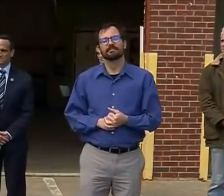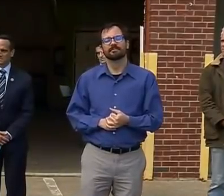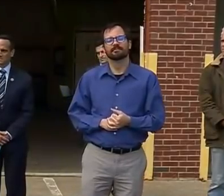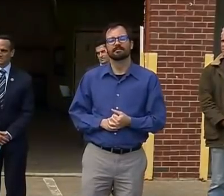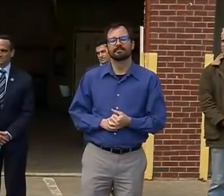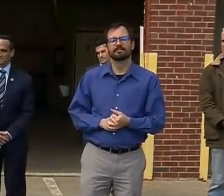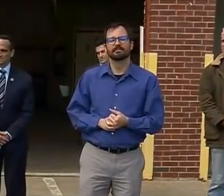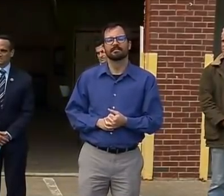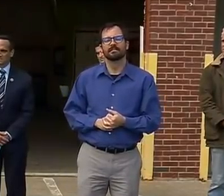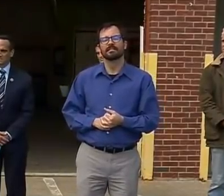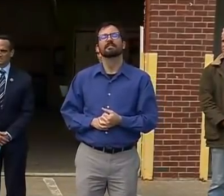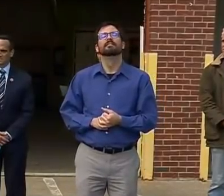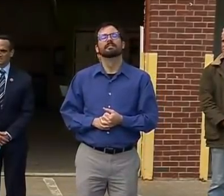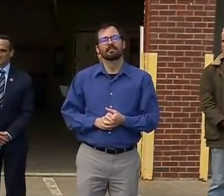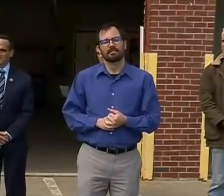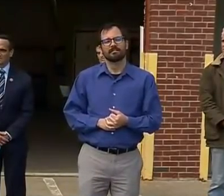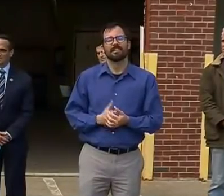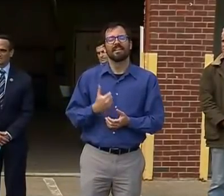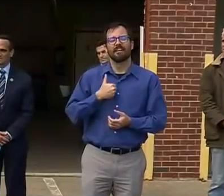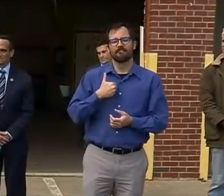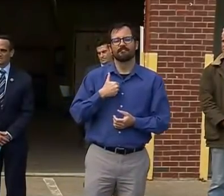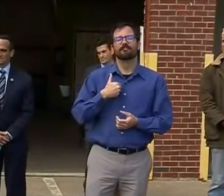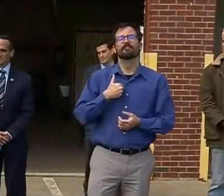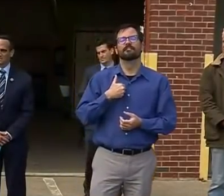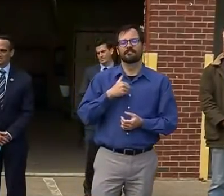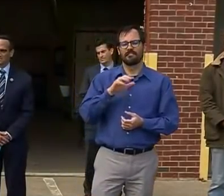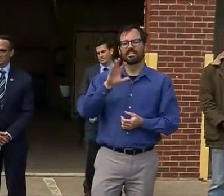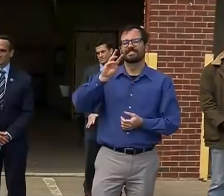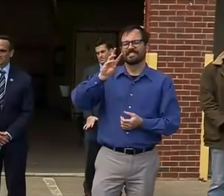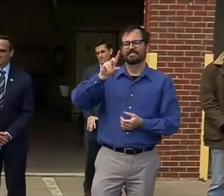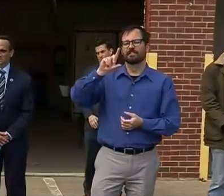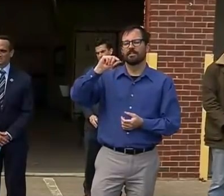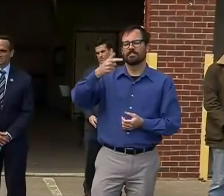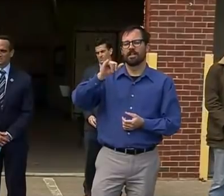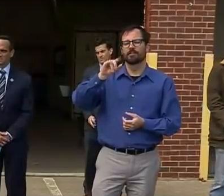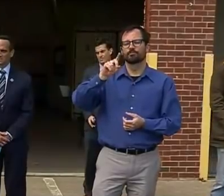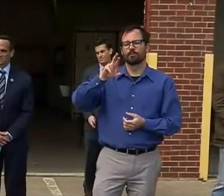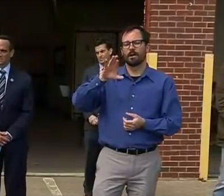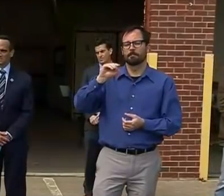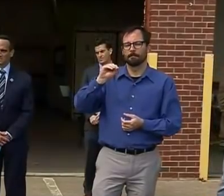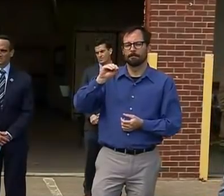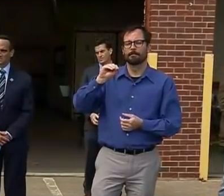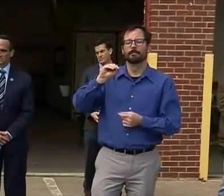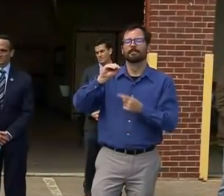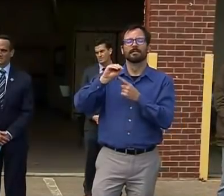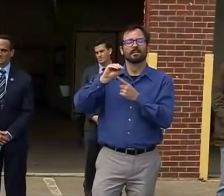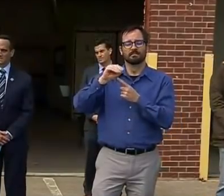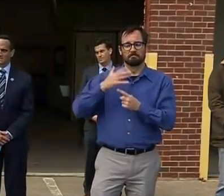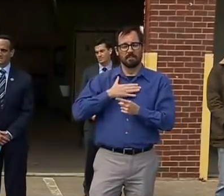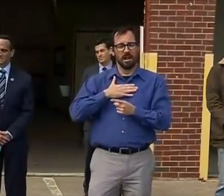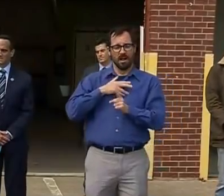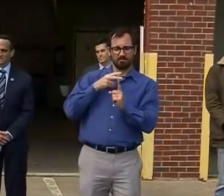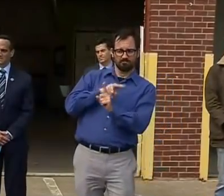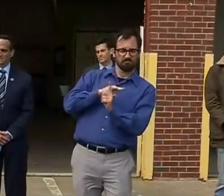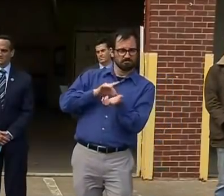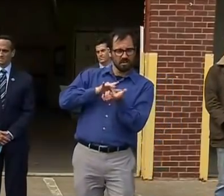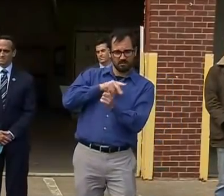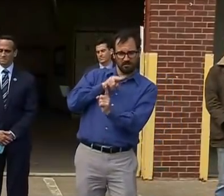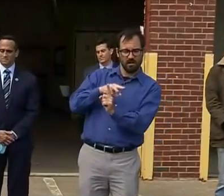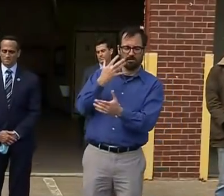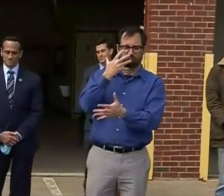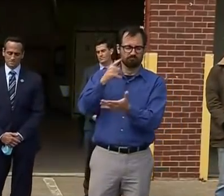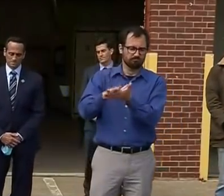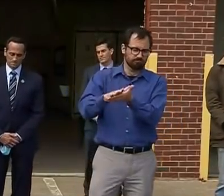and a viral perspective, and this has been tested. And so this thankfully is technology that is relatively more